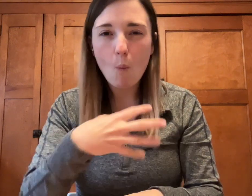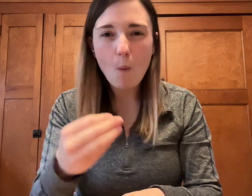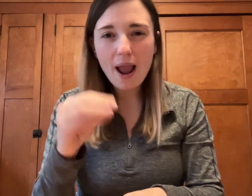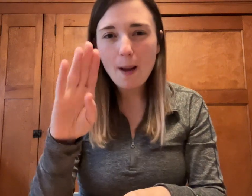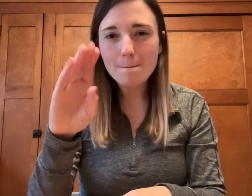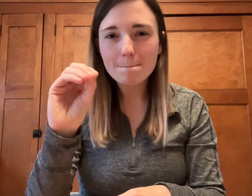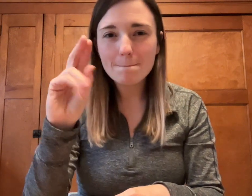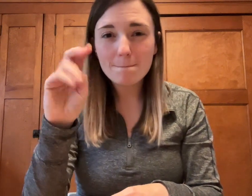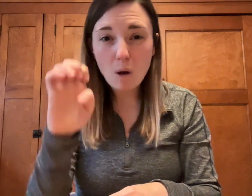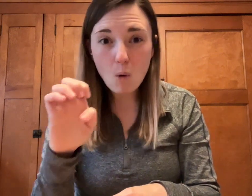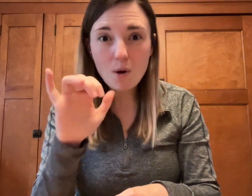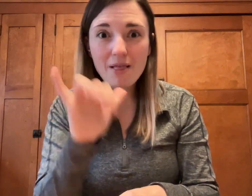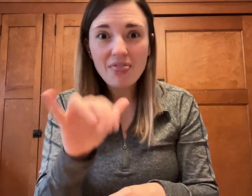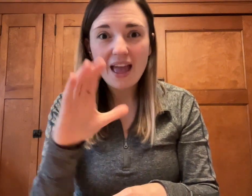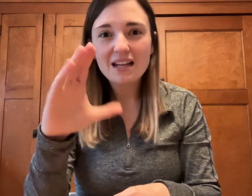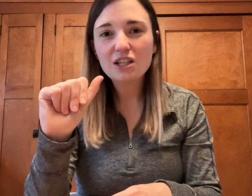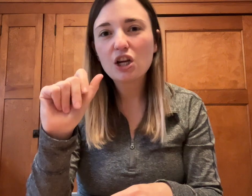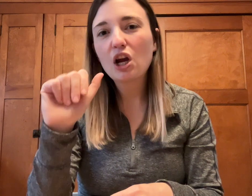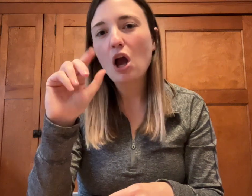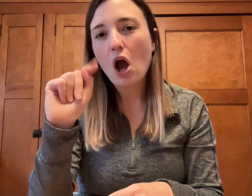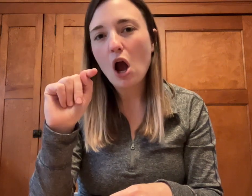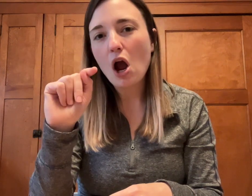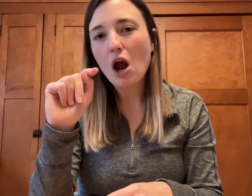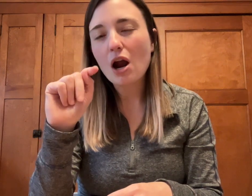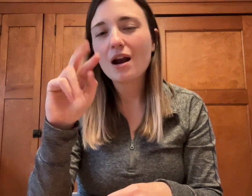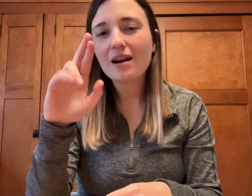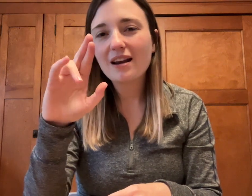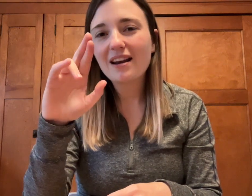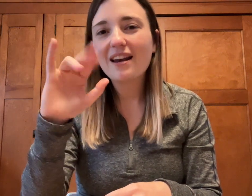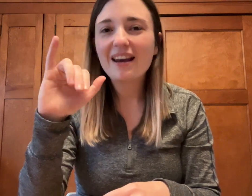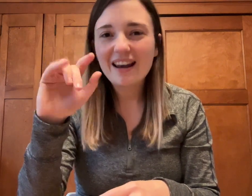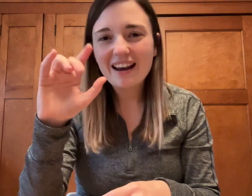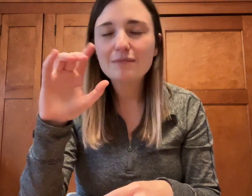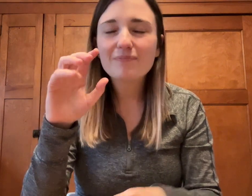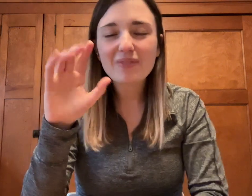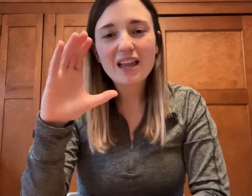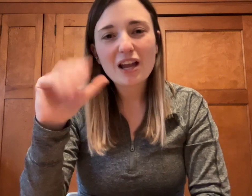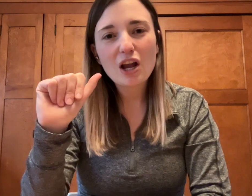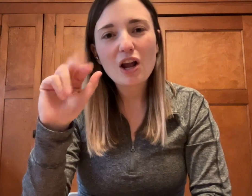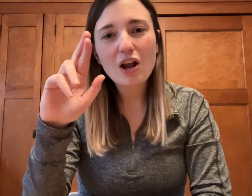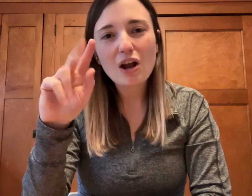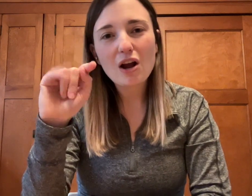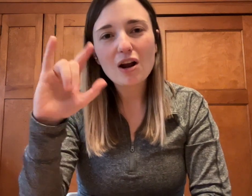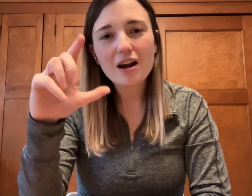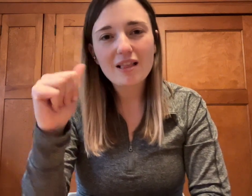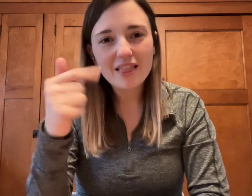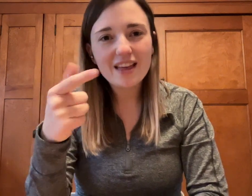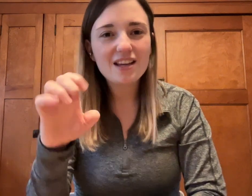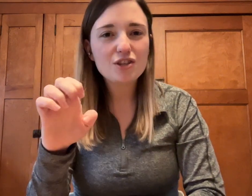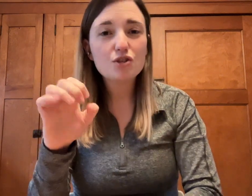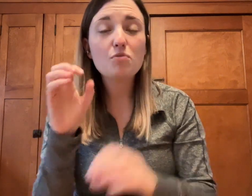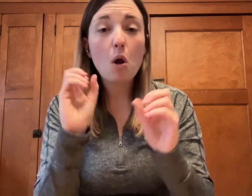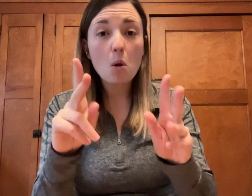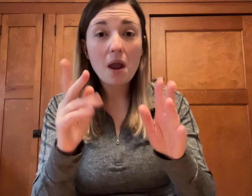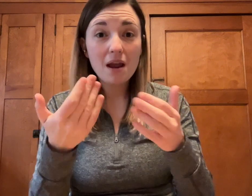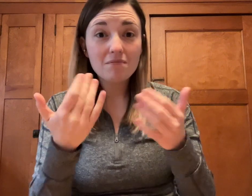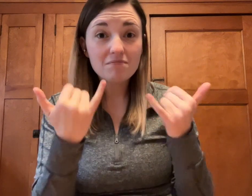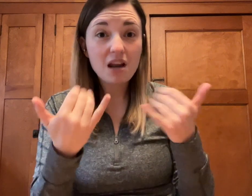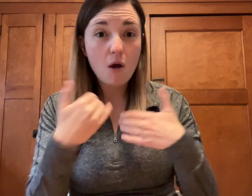talk about a developed bone or the bone structure itself. Now, what I've got up here is an incredible, probably a world-famous picture of a bone that I drew up